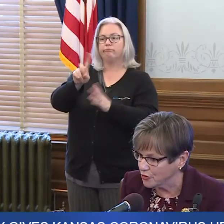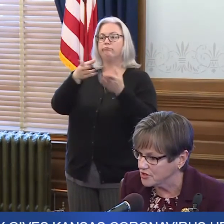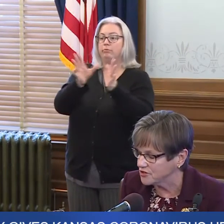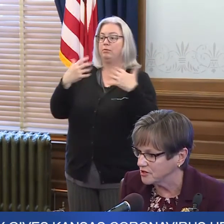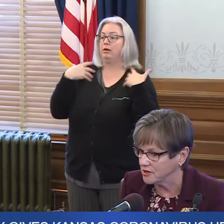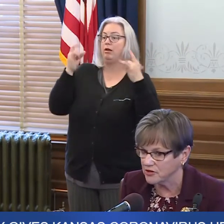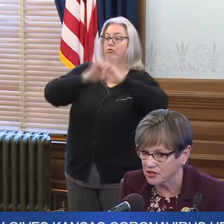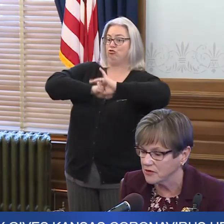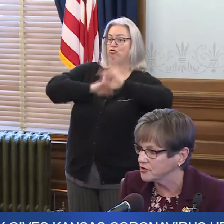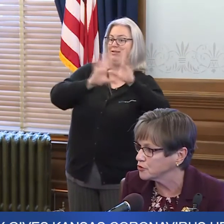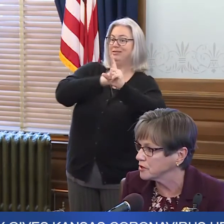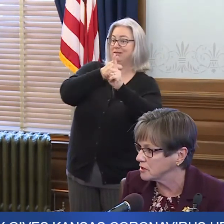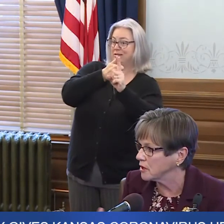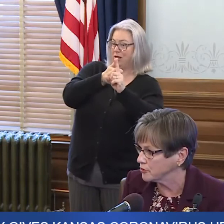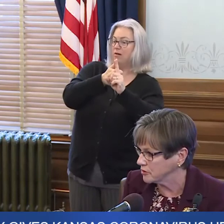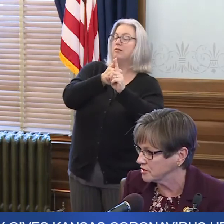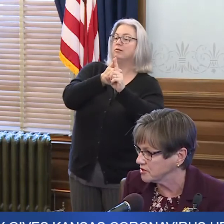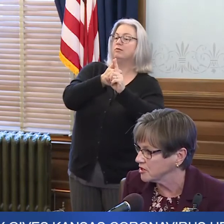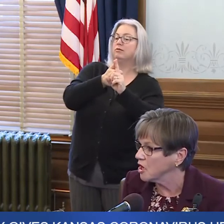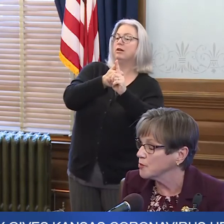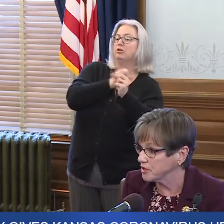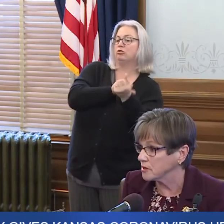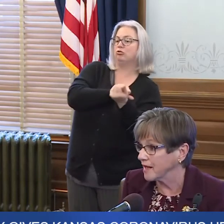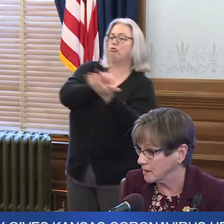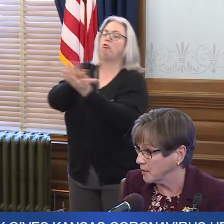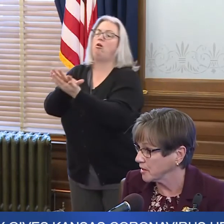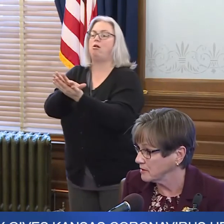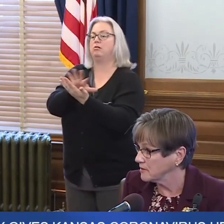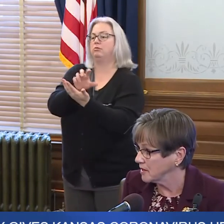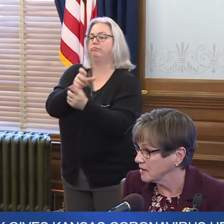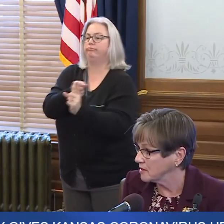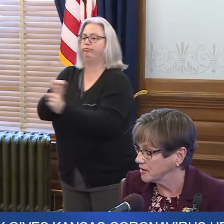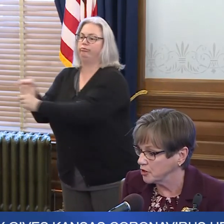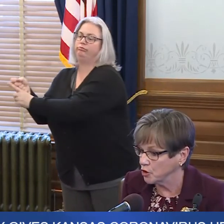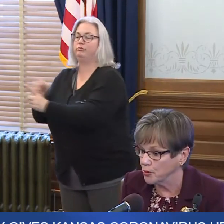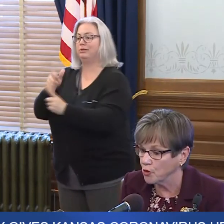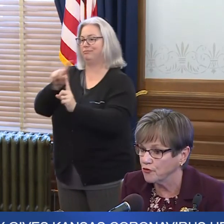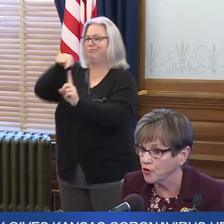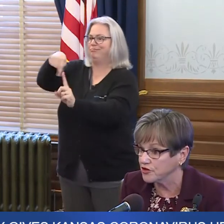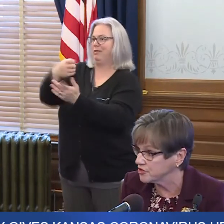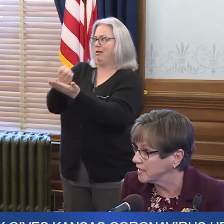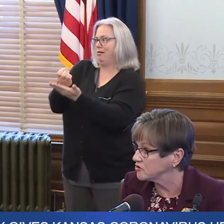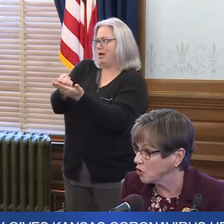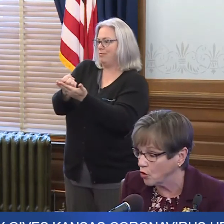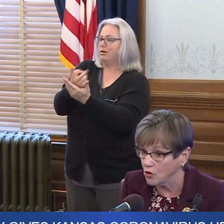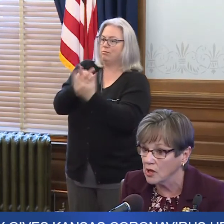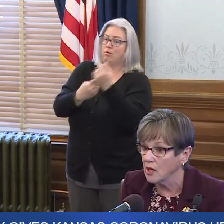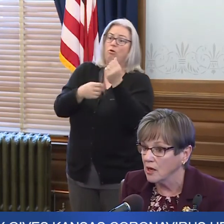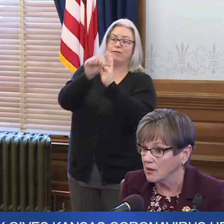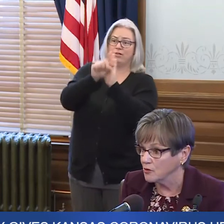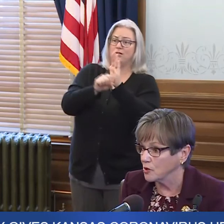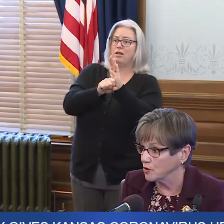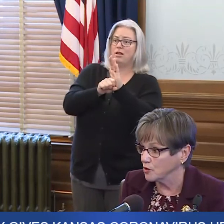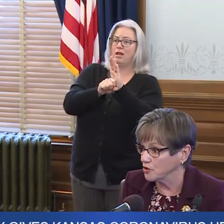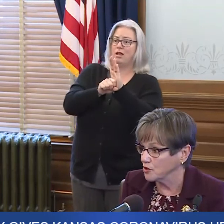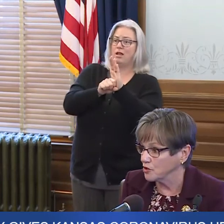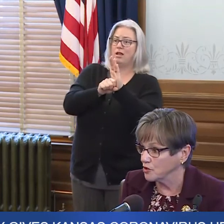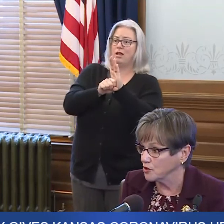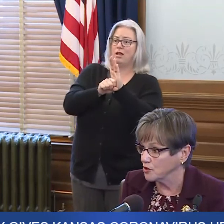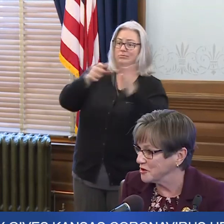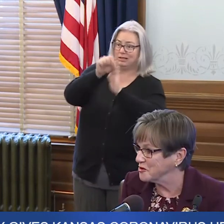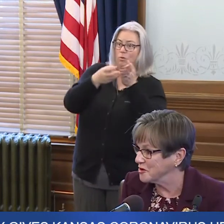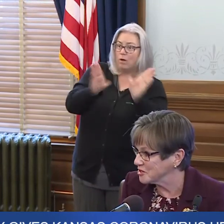health crisis in and of itself has created other crises, particularly economic. Both for the state as a whole, when we saw